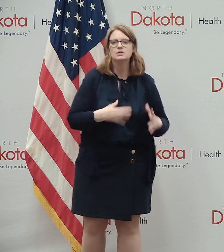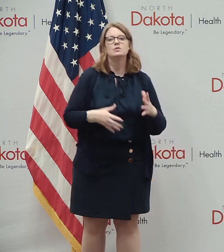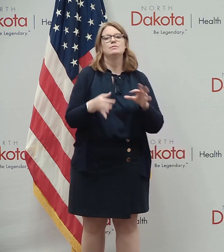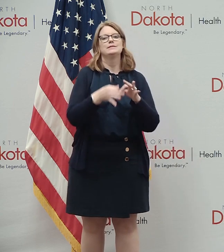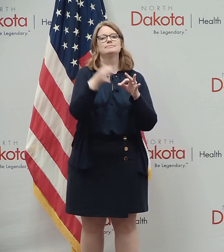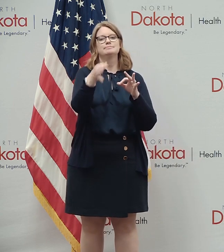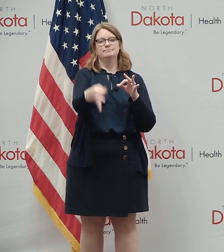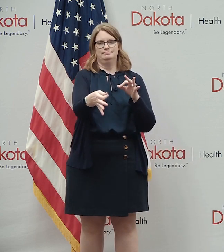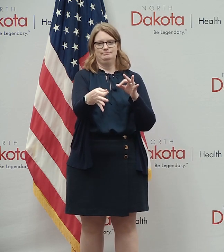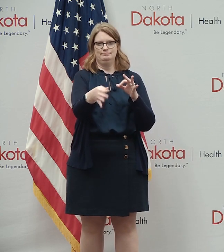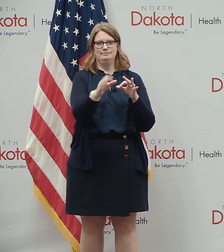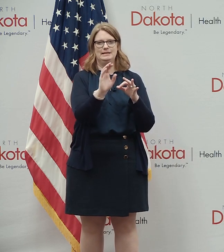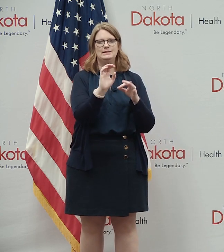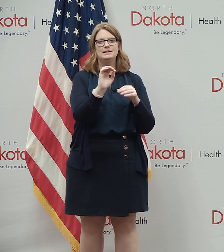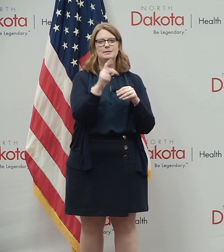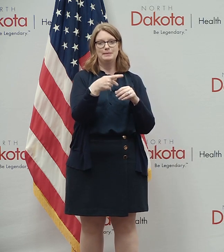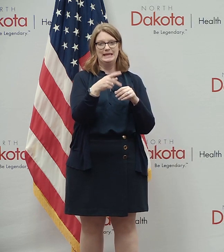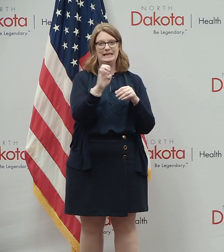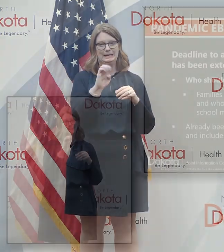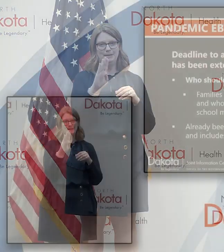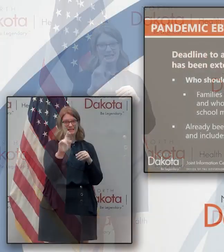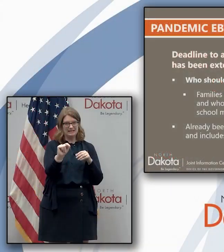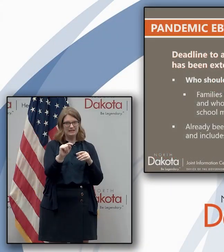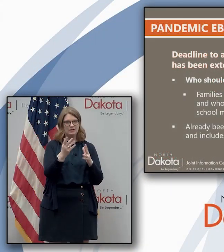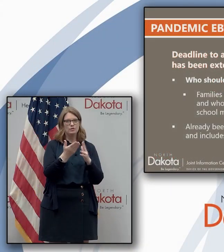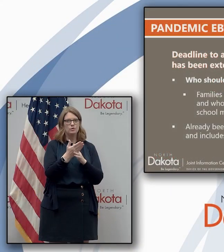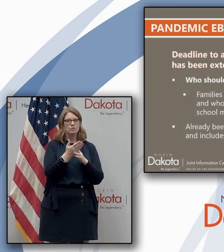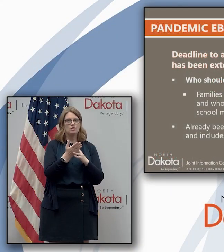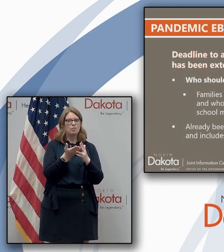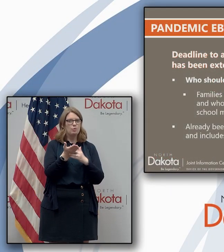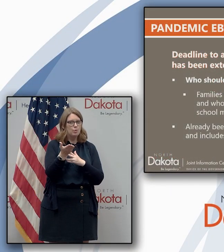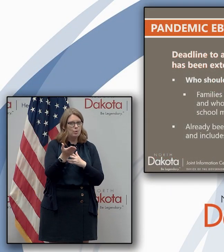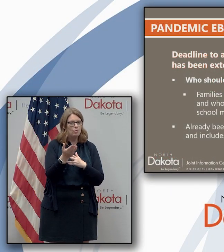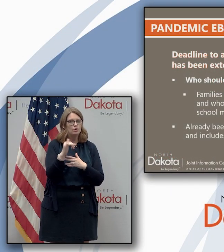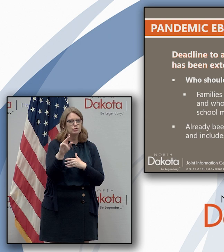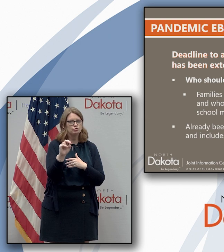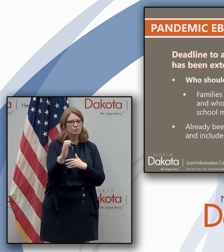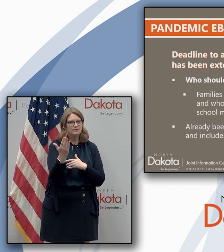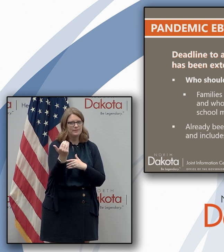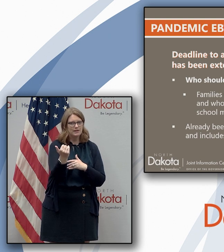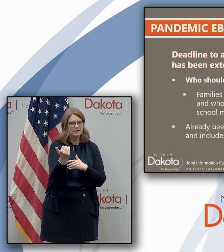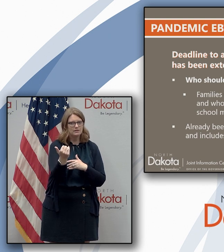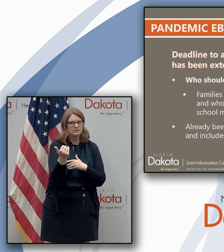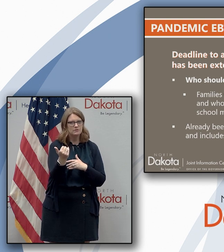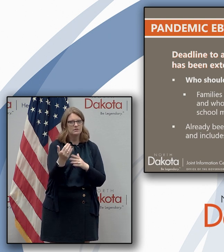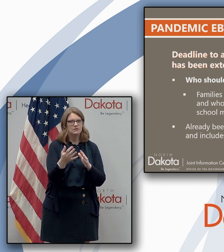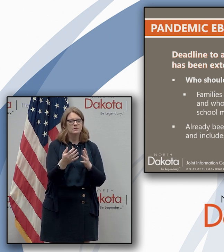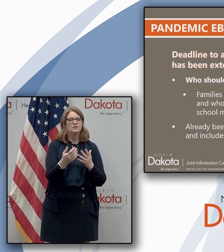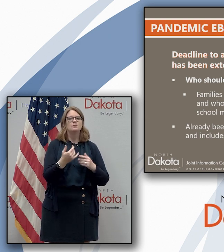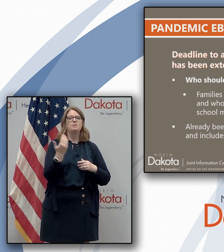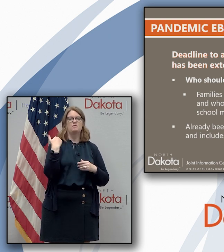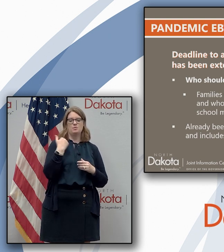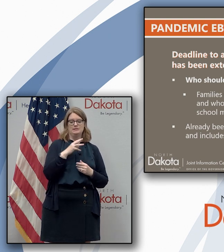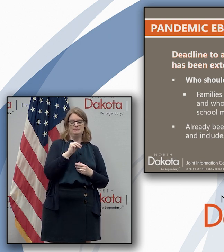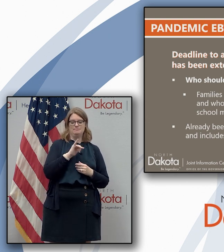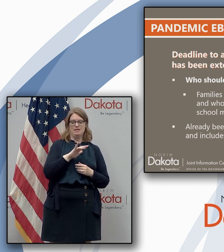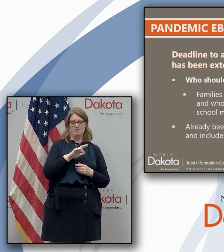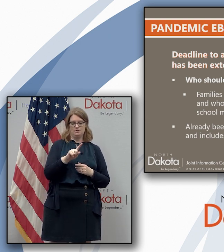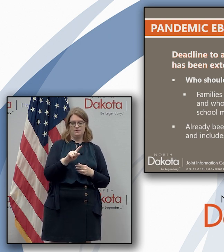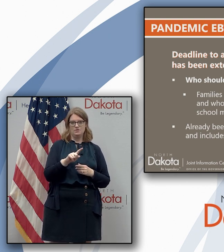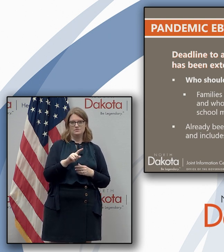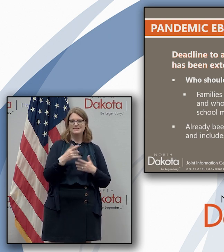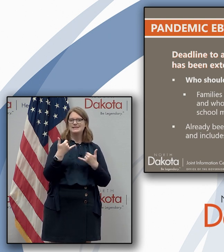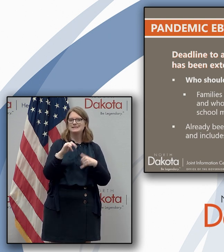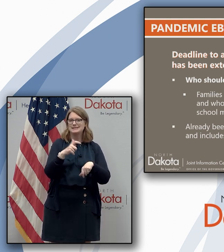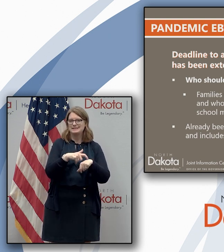benefit transfer through June 15th beyond the original deadline of application was May 31st. So again, still